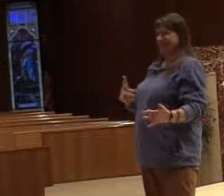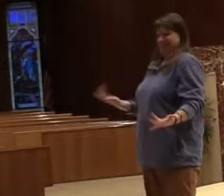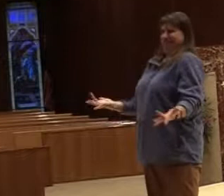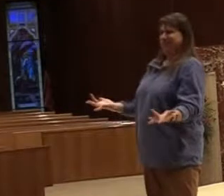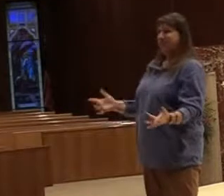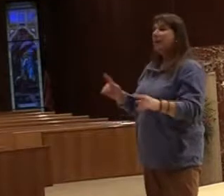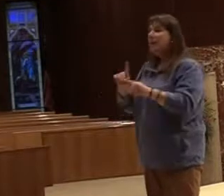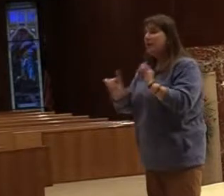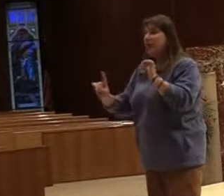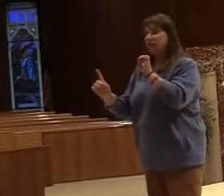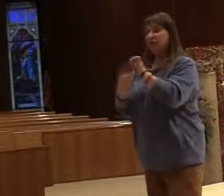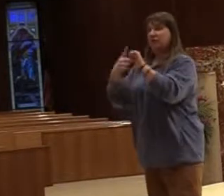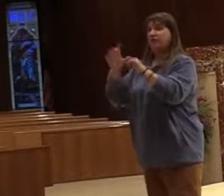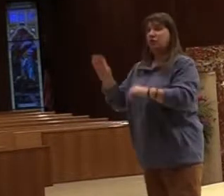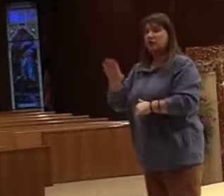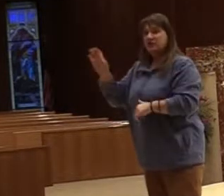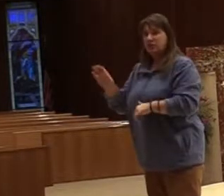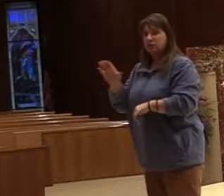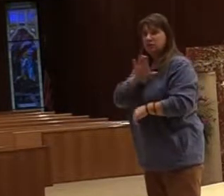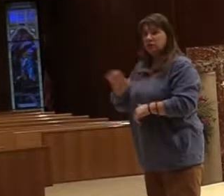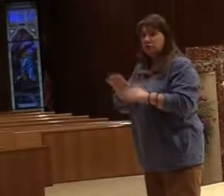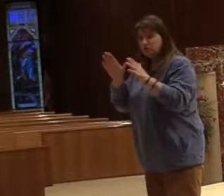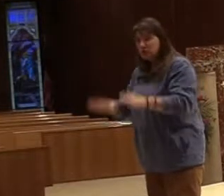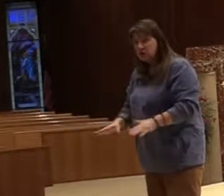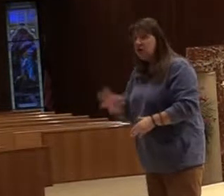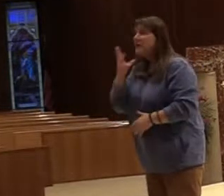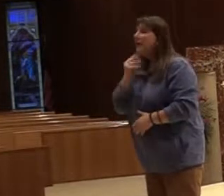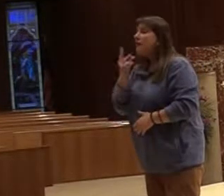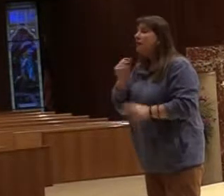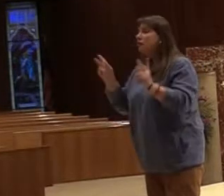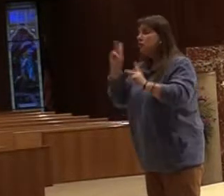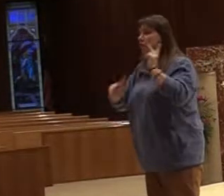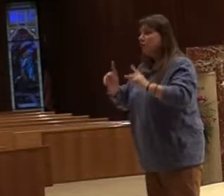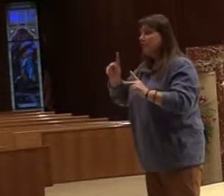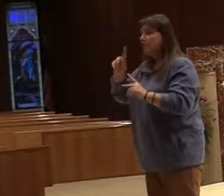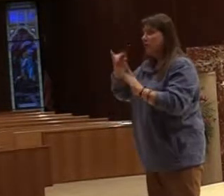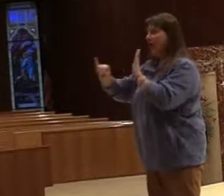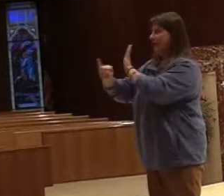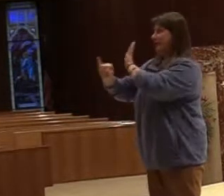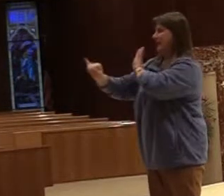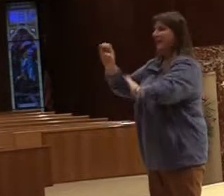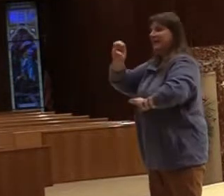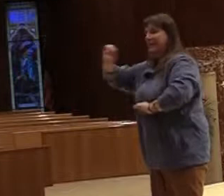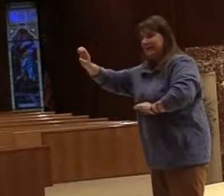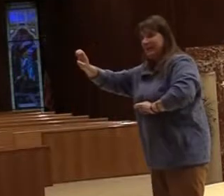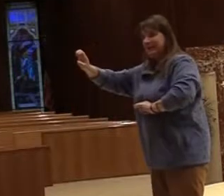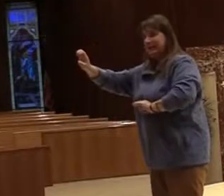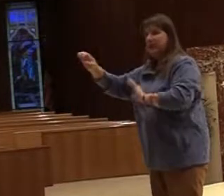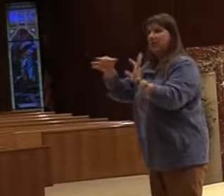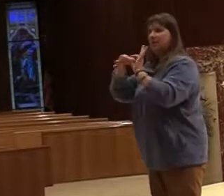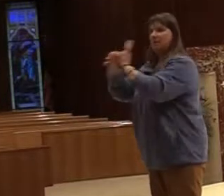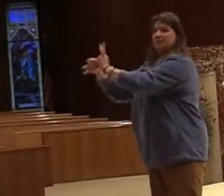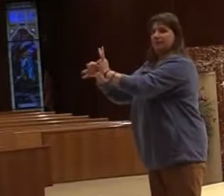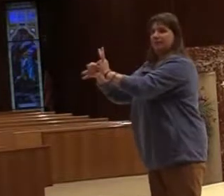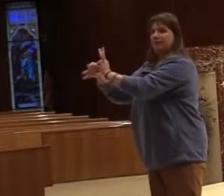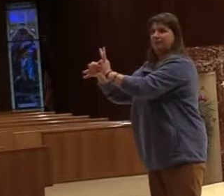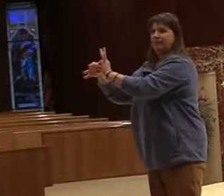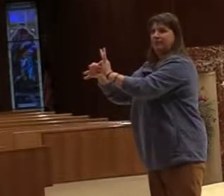Christians thought of the East and what the first century Jews thought of the Eastern direction, it opens up a whole new world to